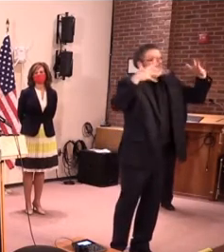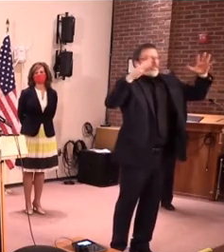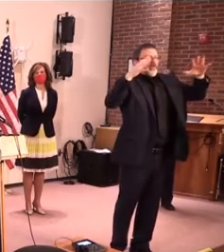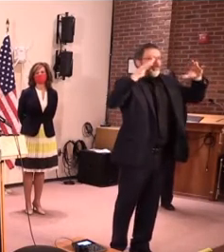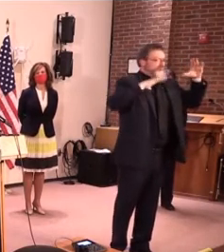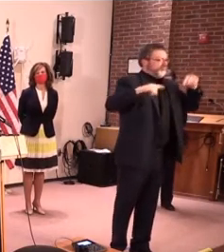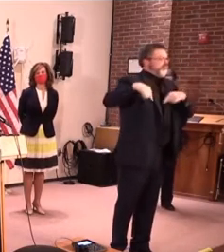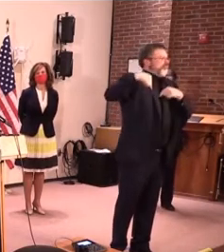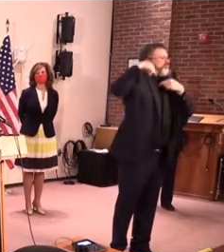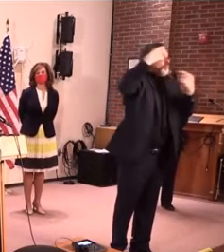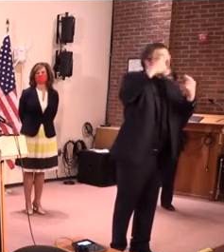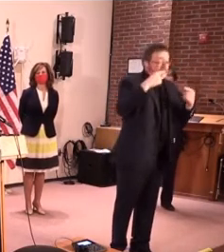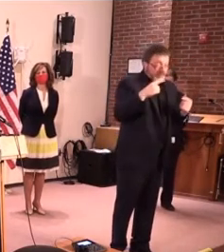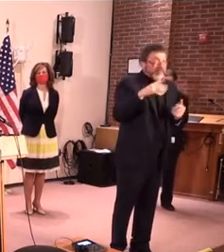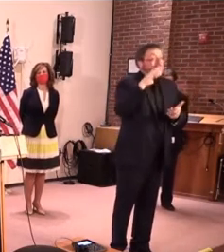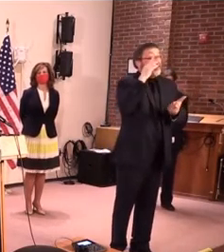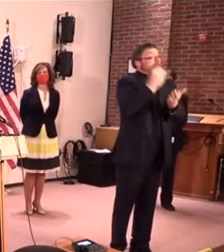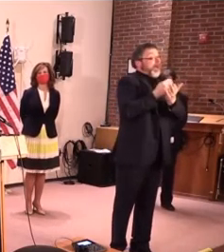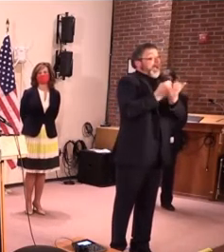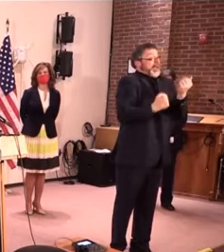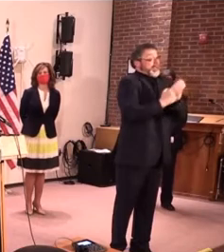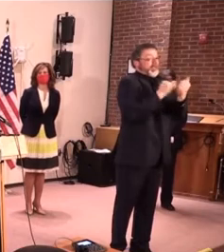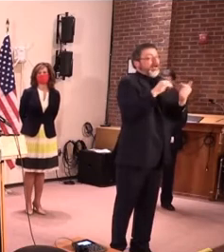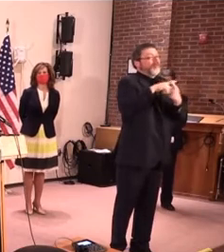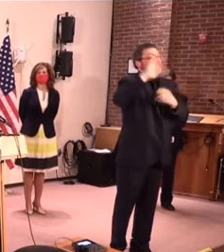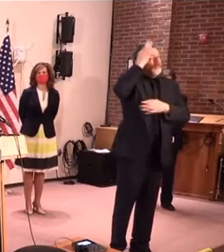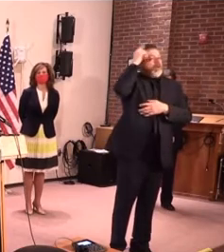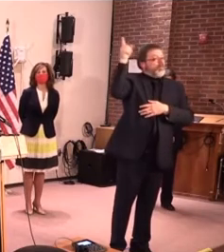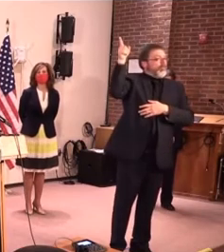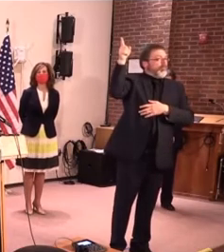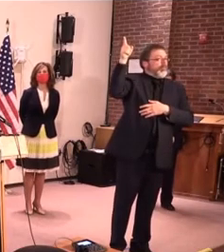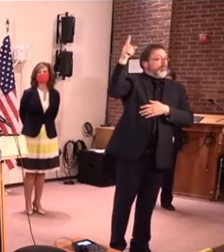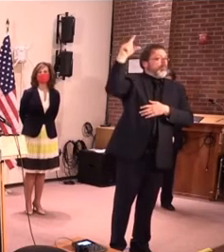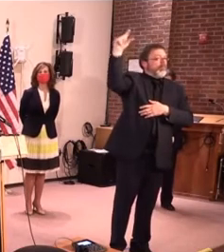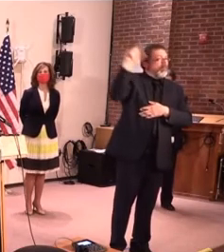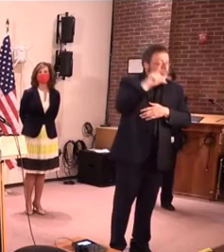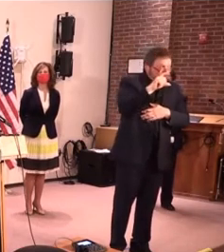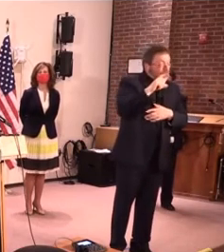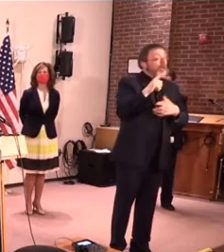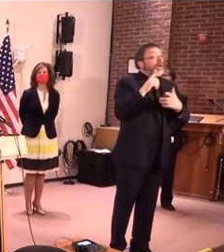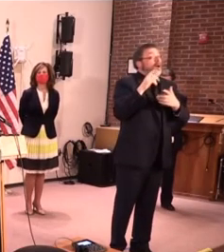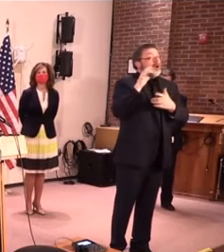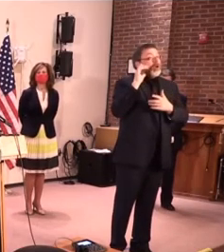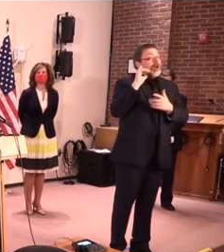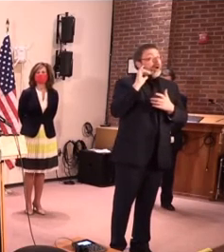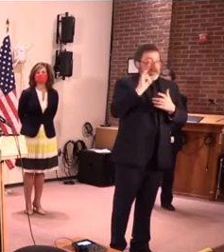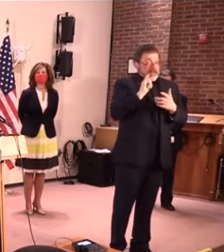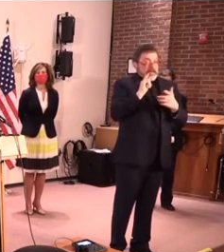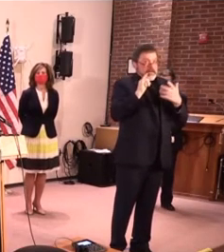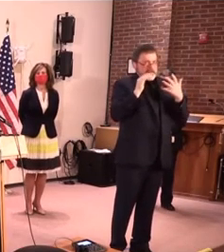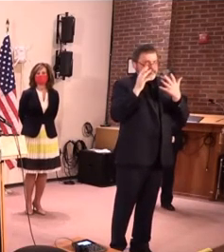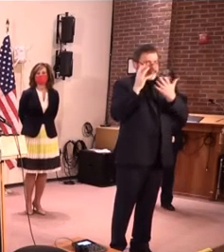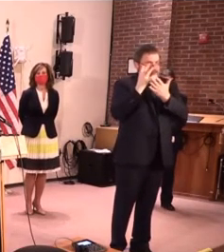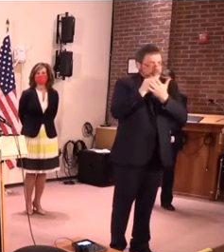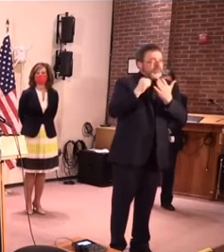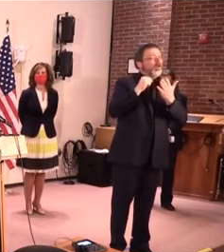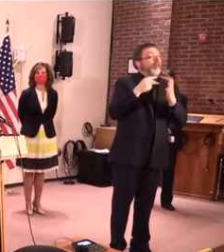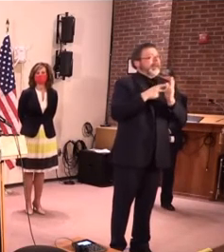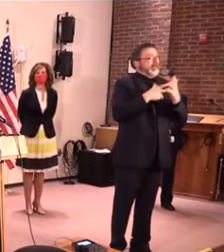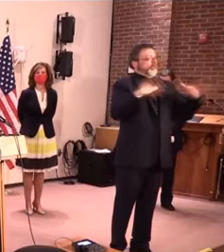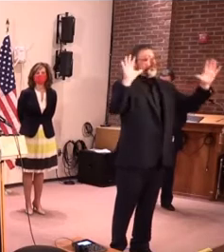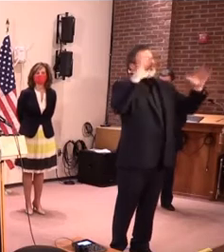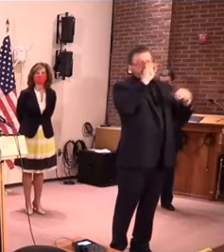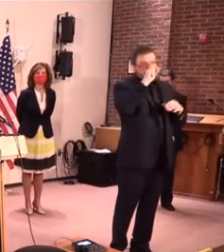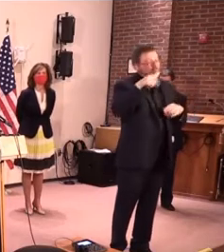what can be sustainable in terms of funding, and how do we sort of unwind this in a